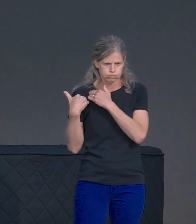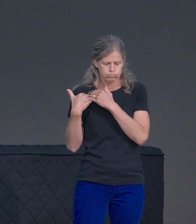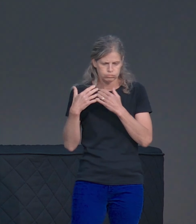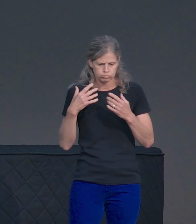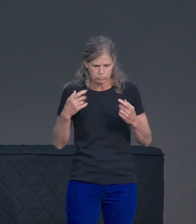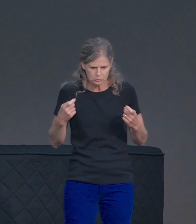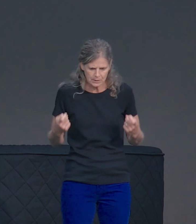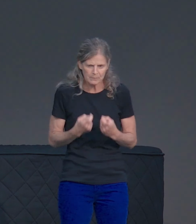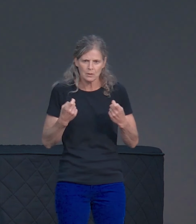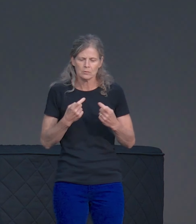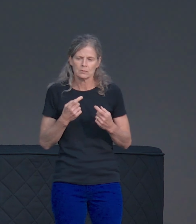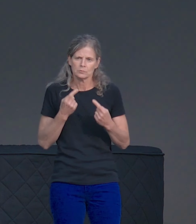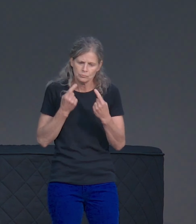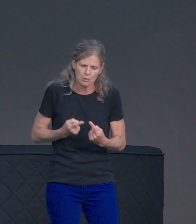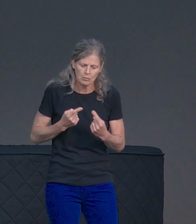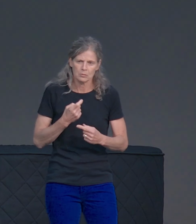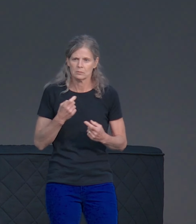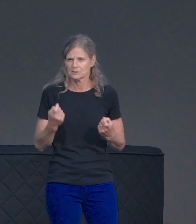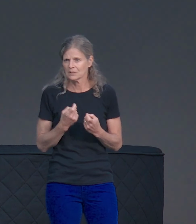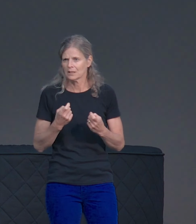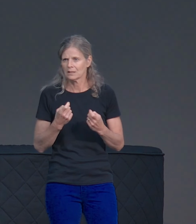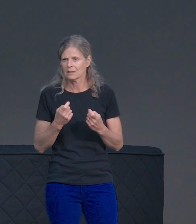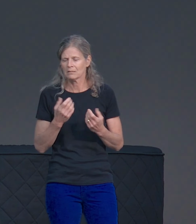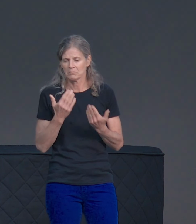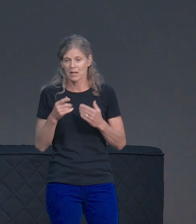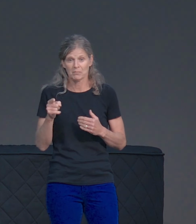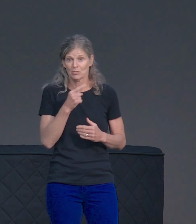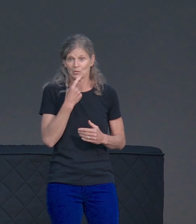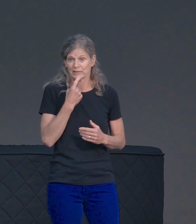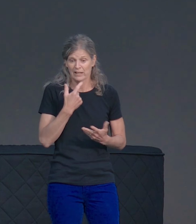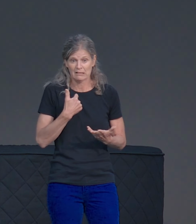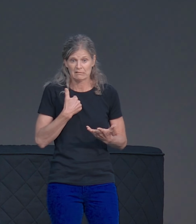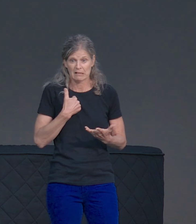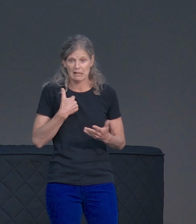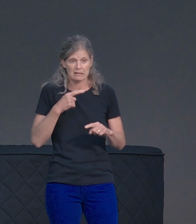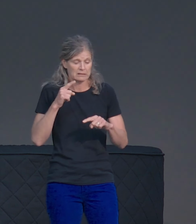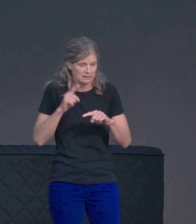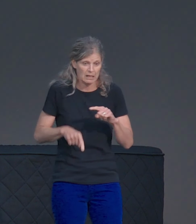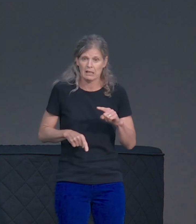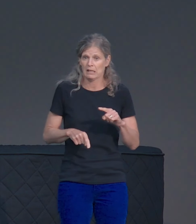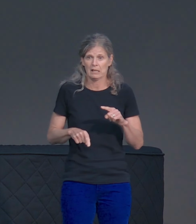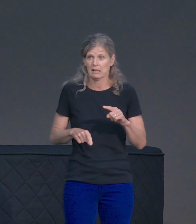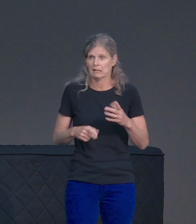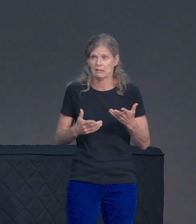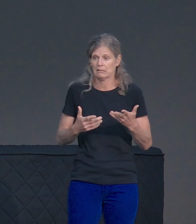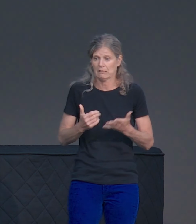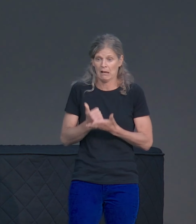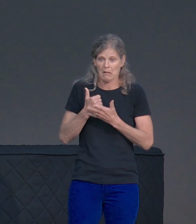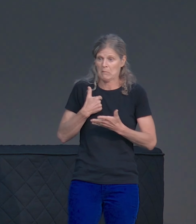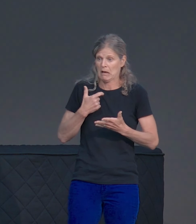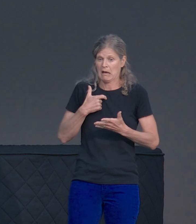temptation and sin. Maybe you're saying this morning, I can't help but